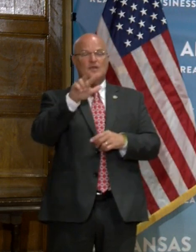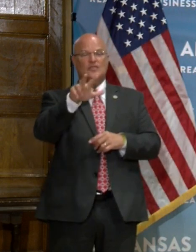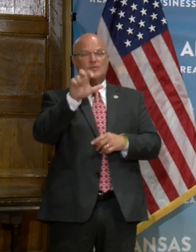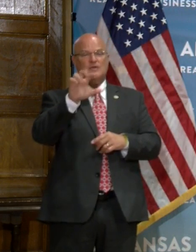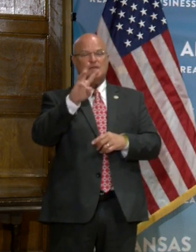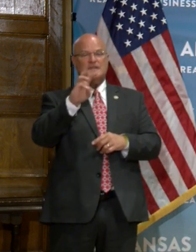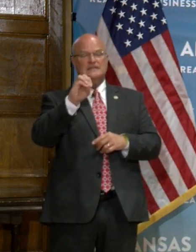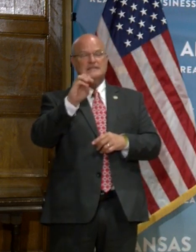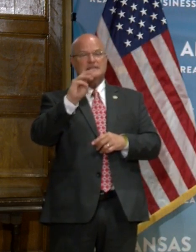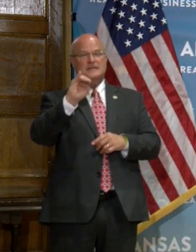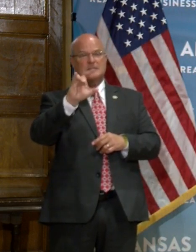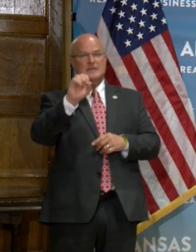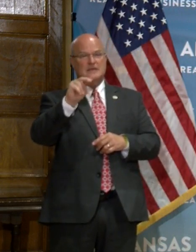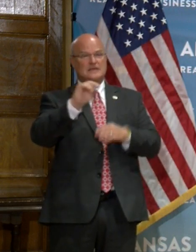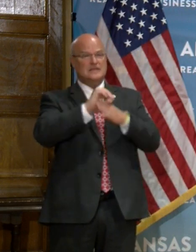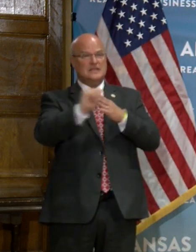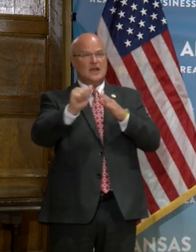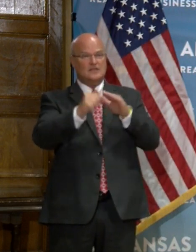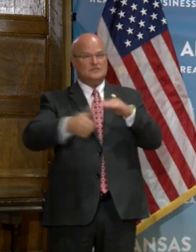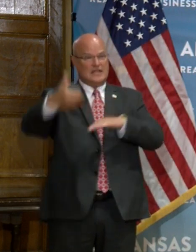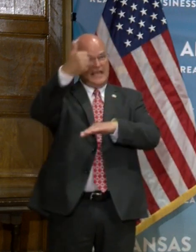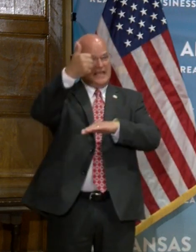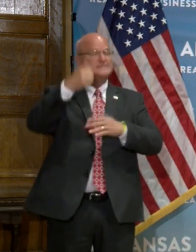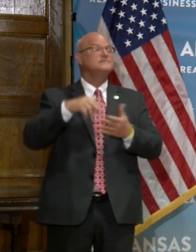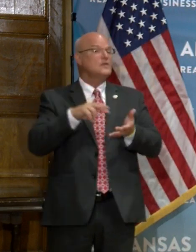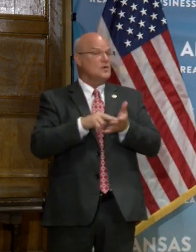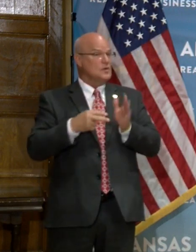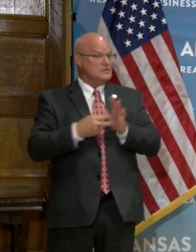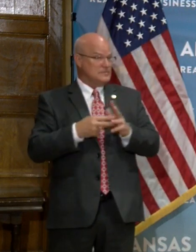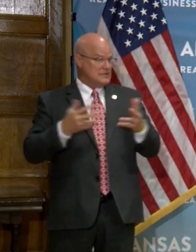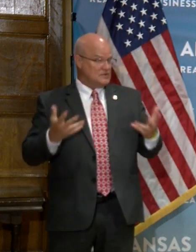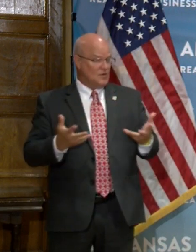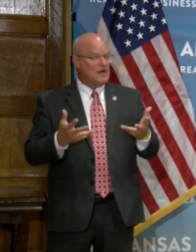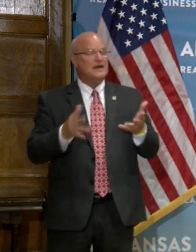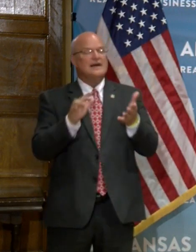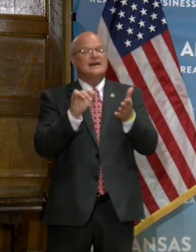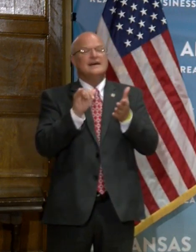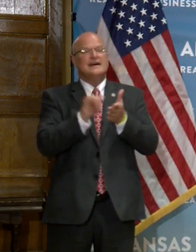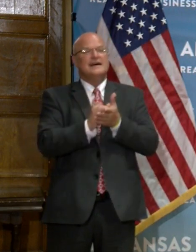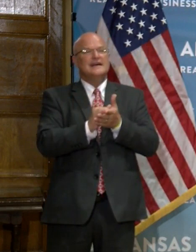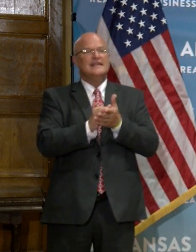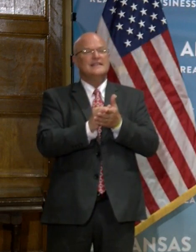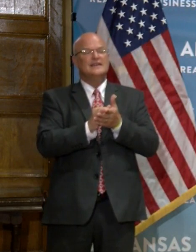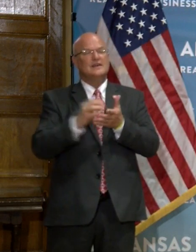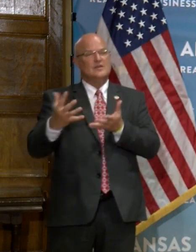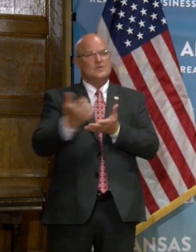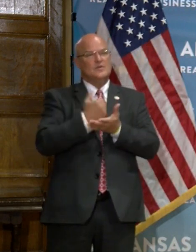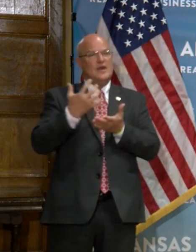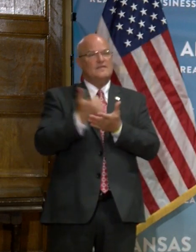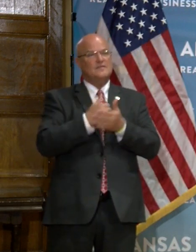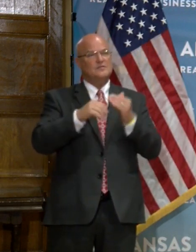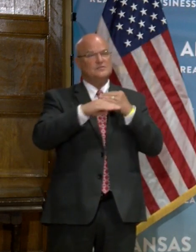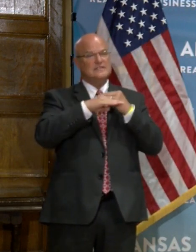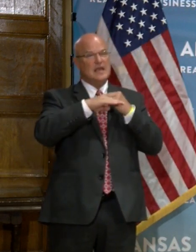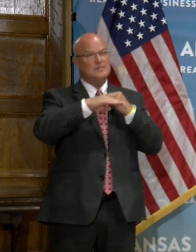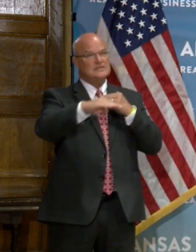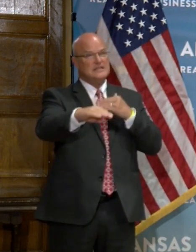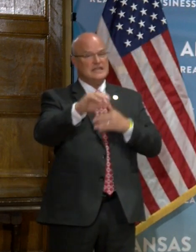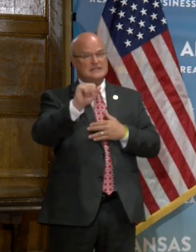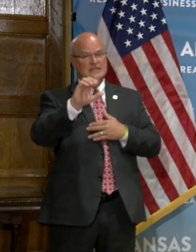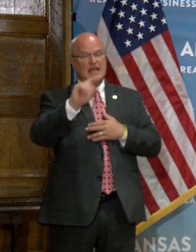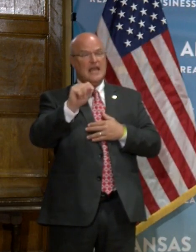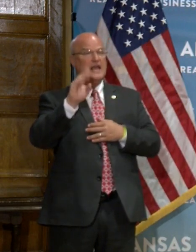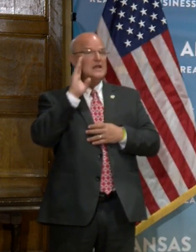$360 million ahead. This means that the Revenue Stabilization Act